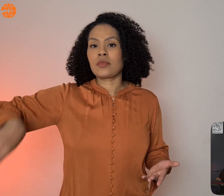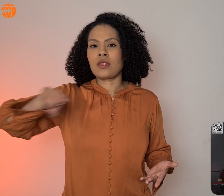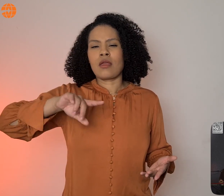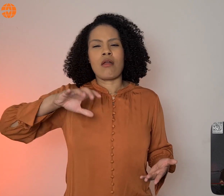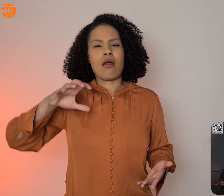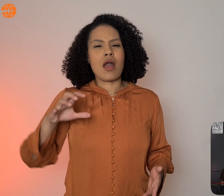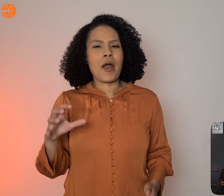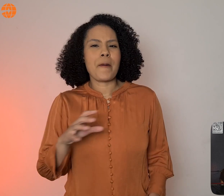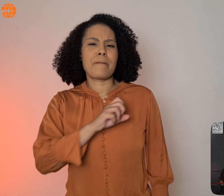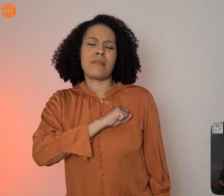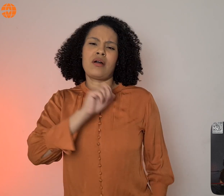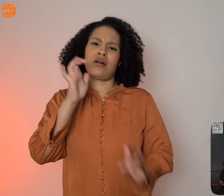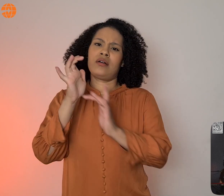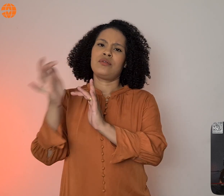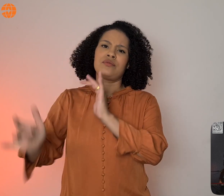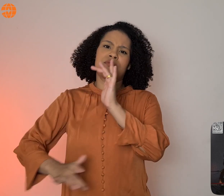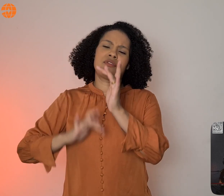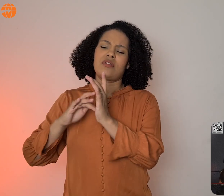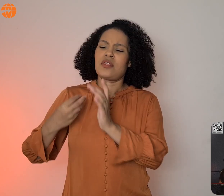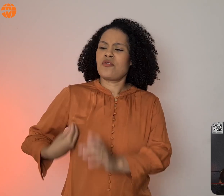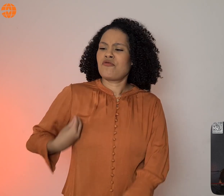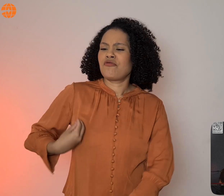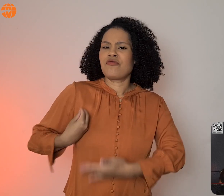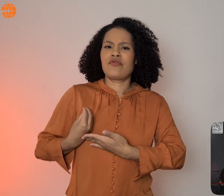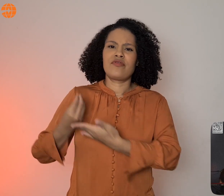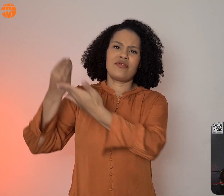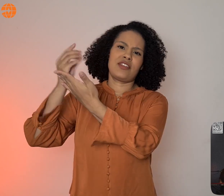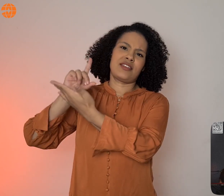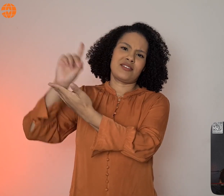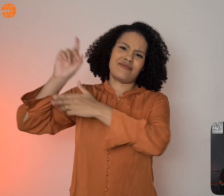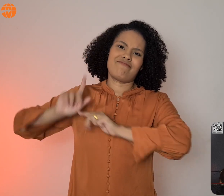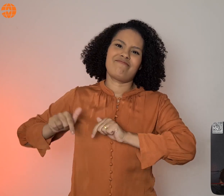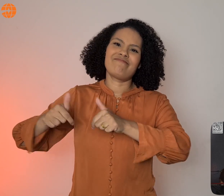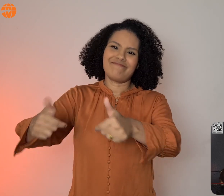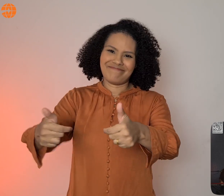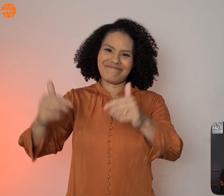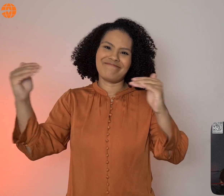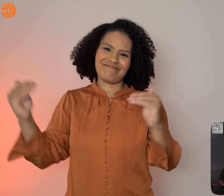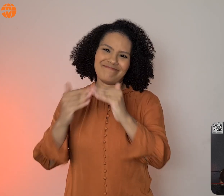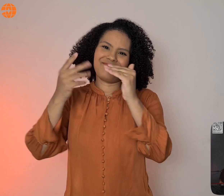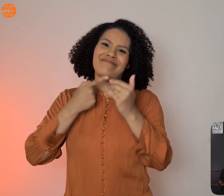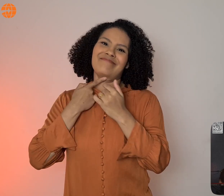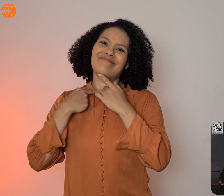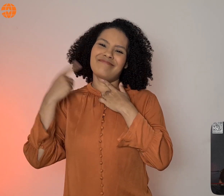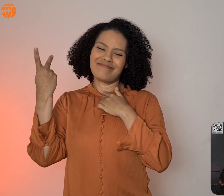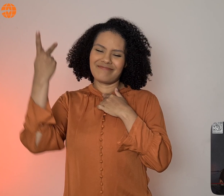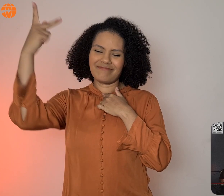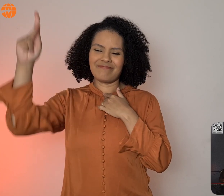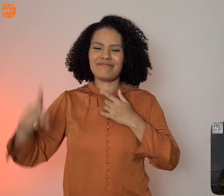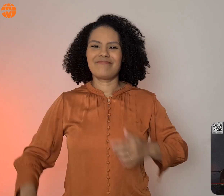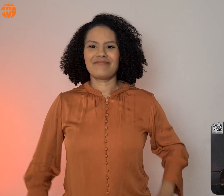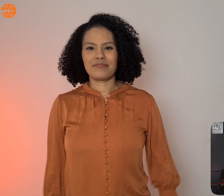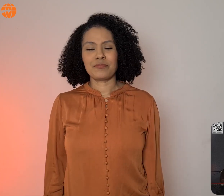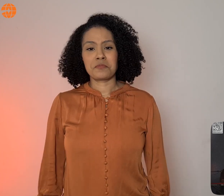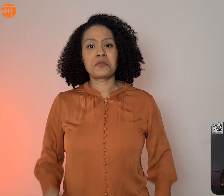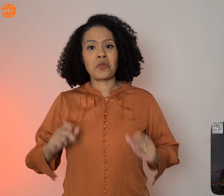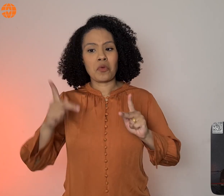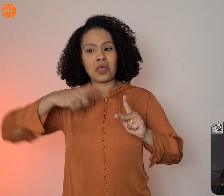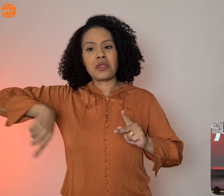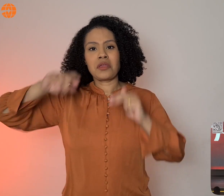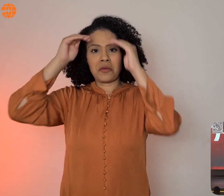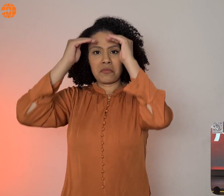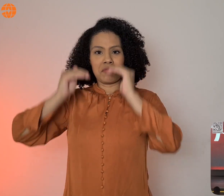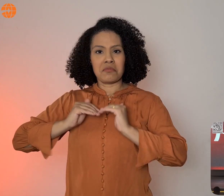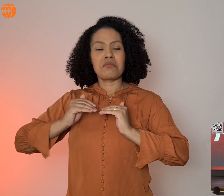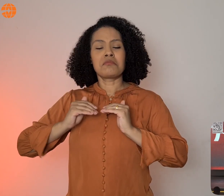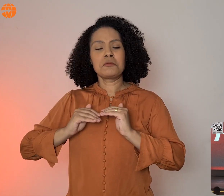were loving Jesus and they were living for Christ. Porque todos esses jovens naquela época eles estavam amando Jesus, estavam em amor em Cristo.